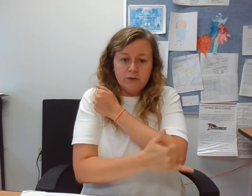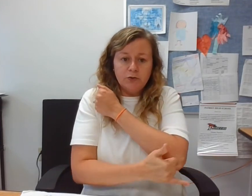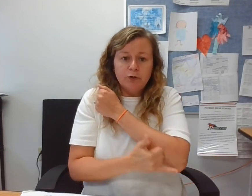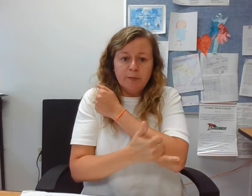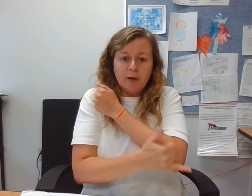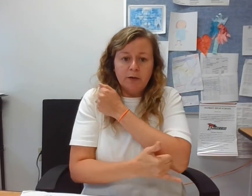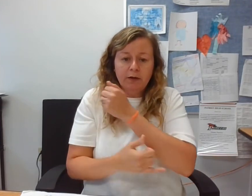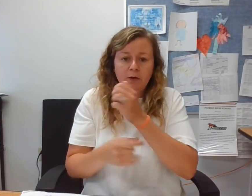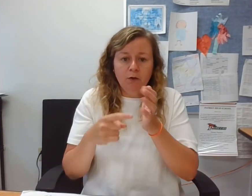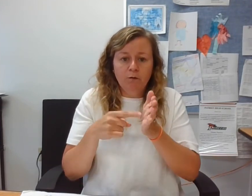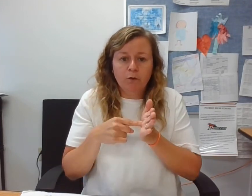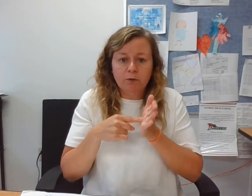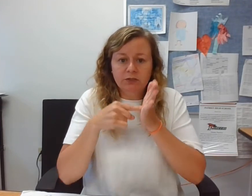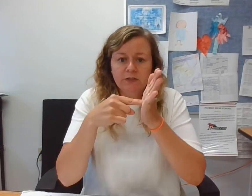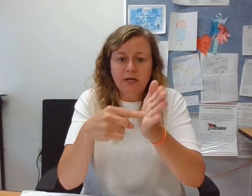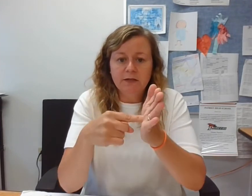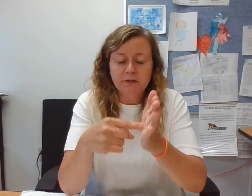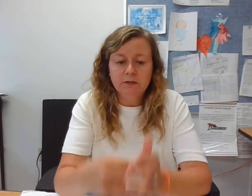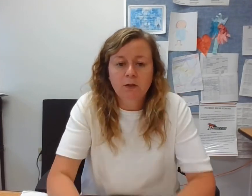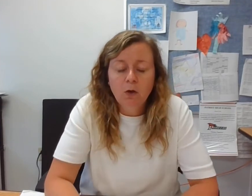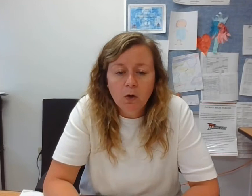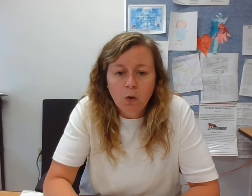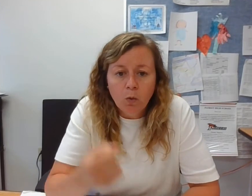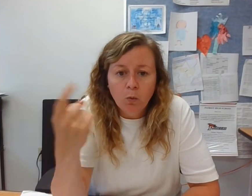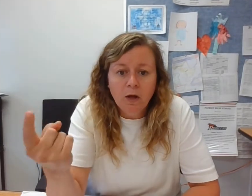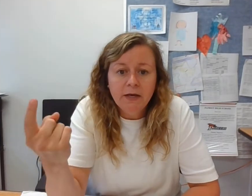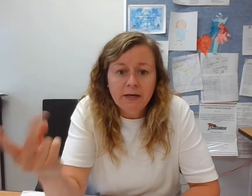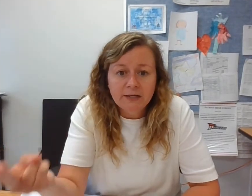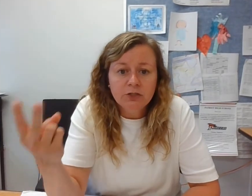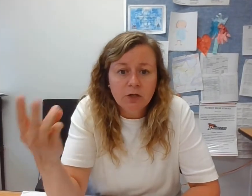to the republic for which it stands. One nation